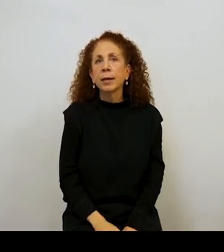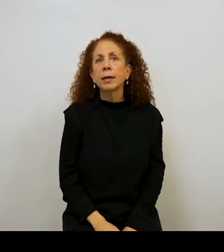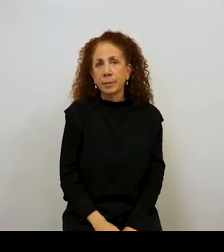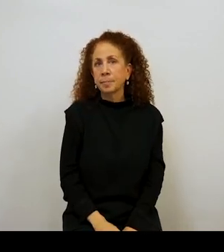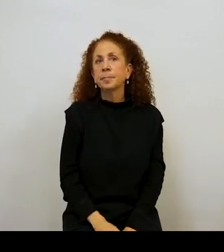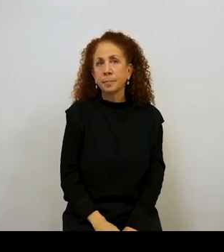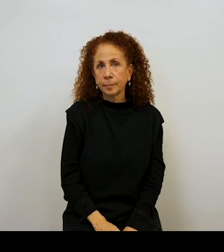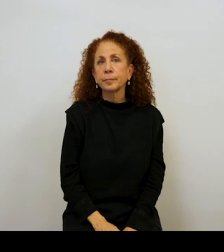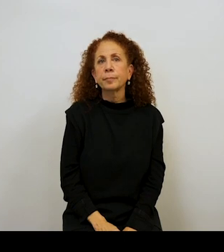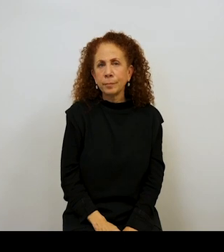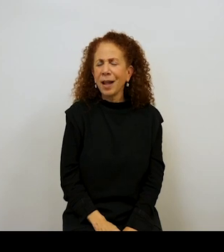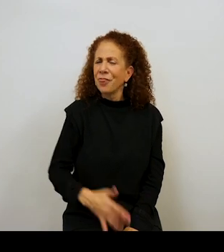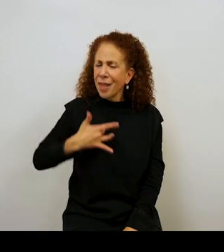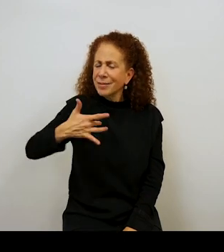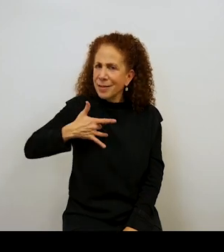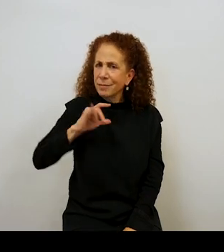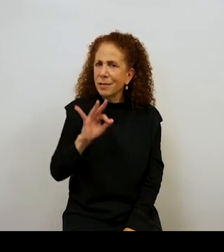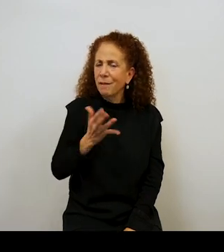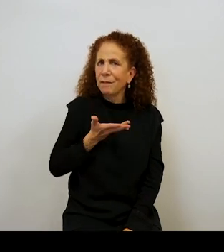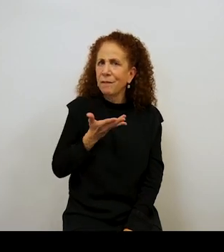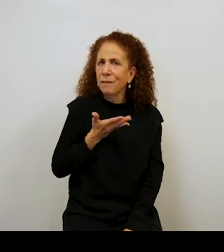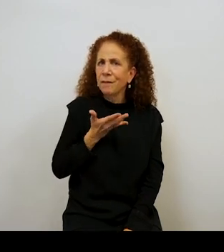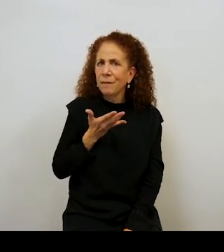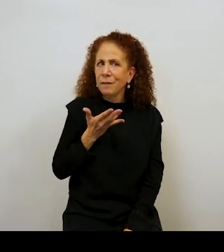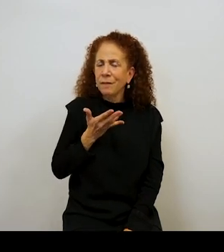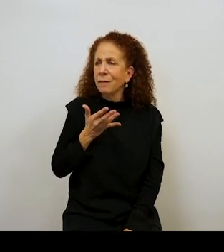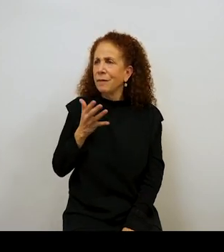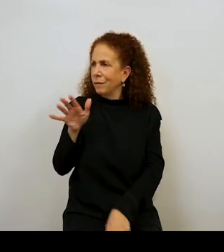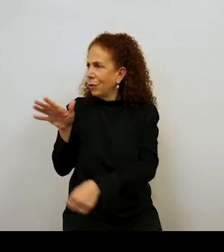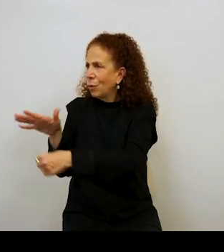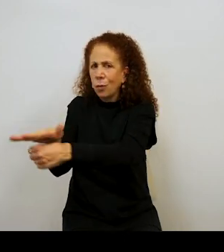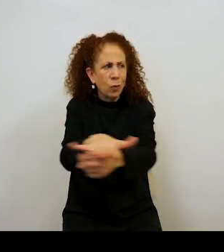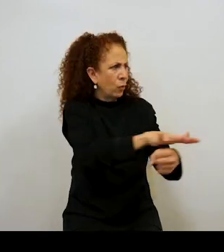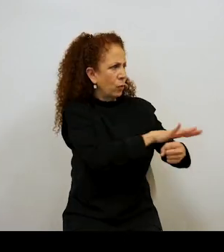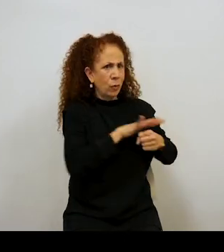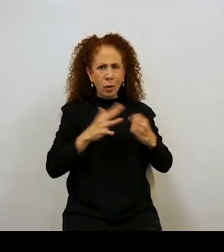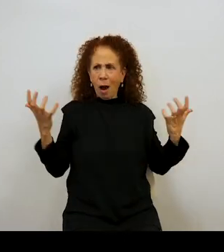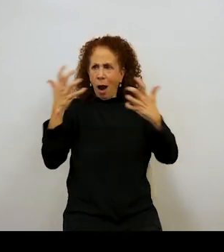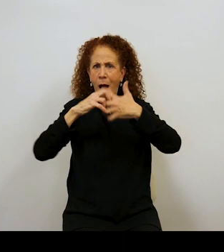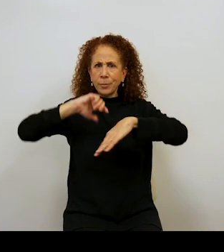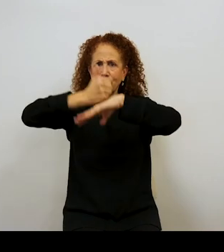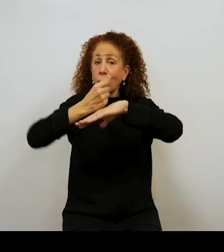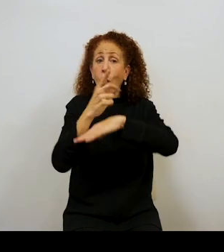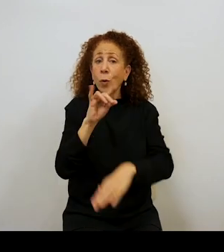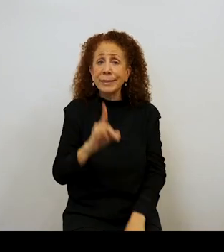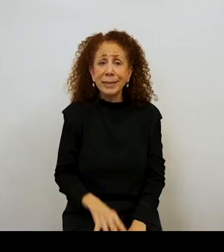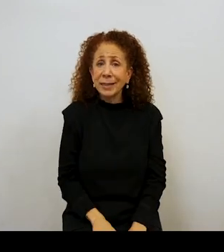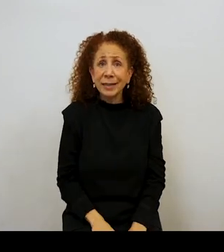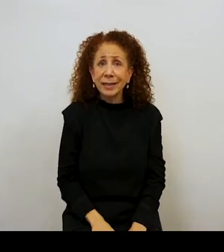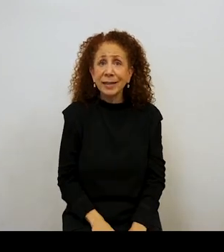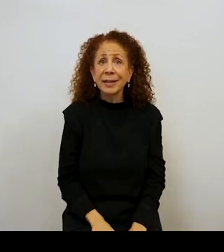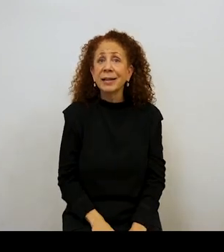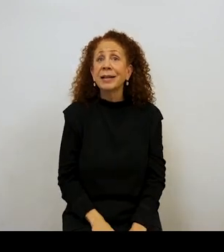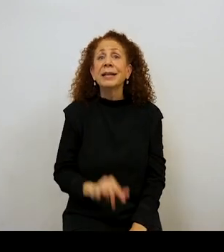and this sense of these worlds coming together, mm-hmm. and they always did, because that is, if you